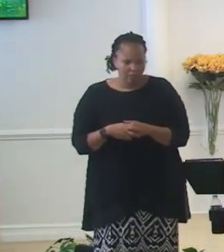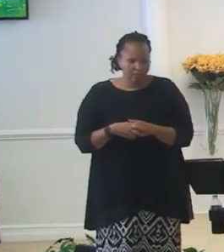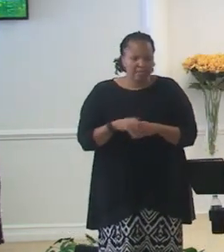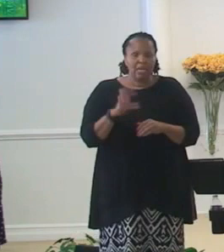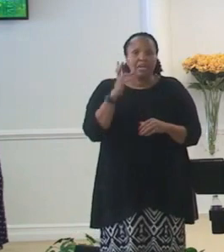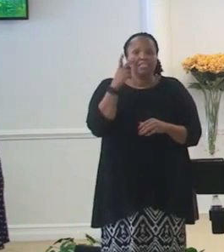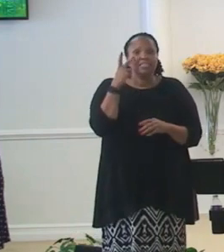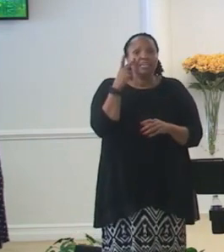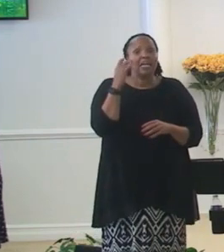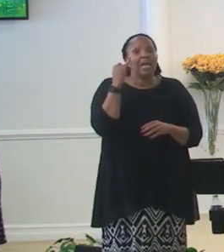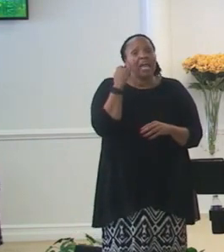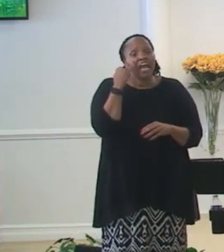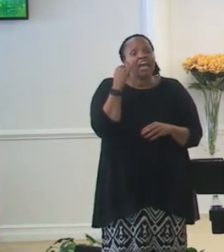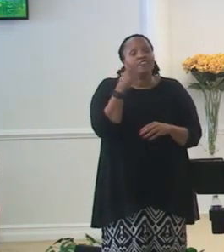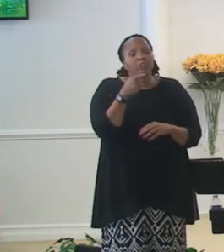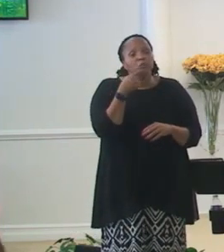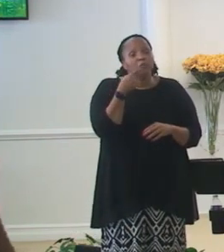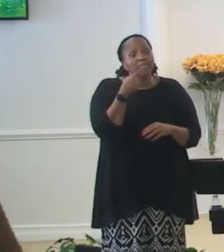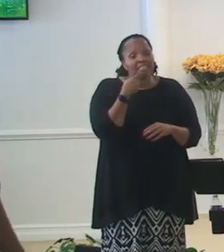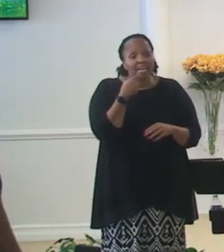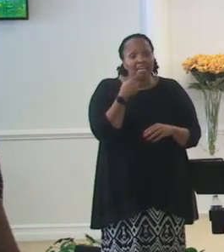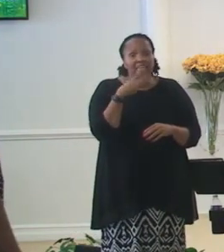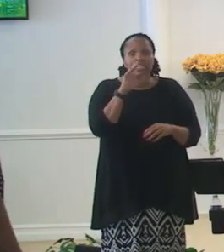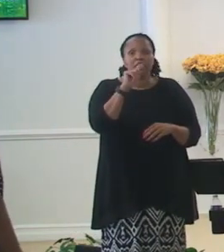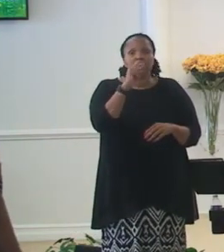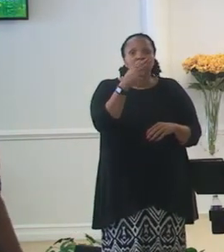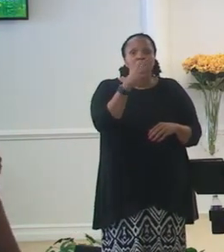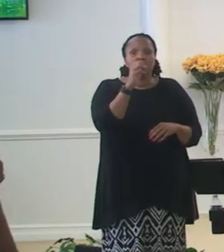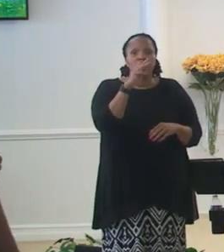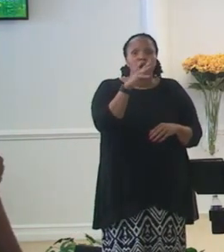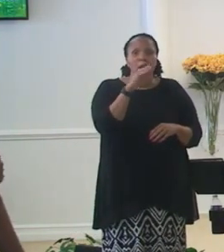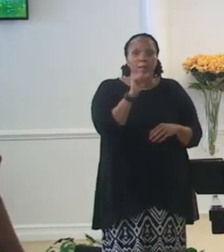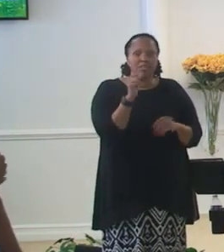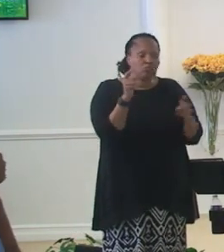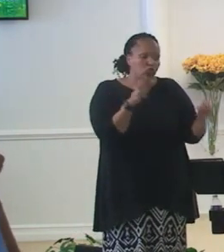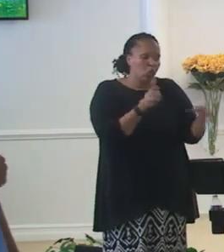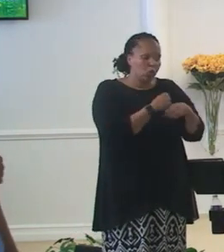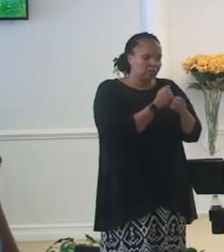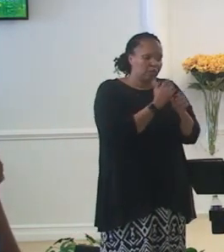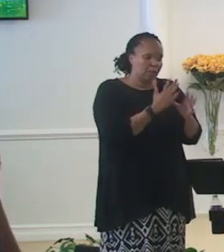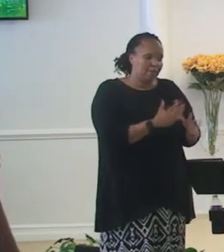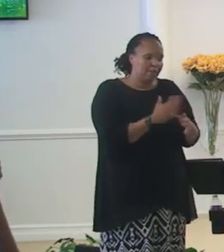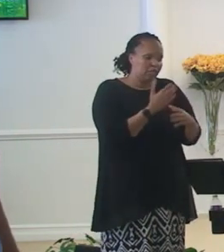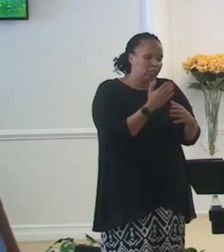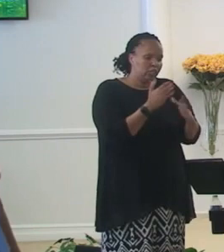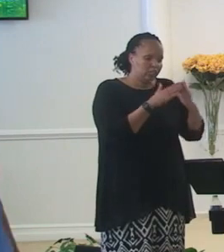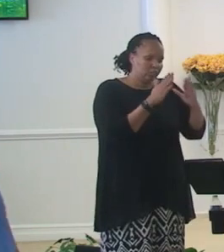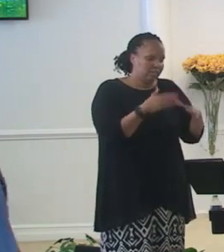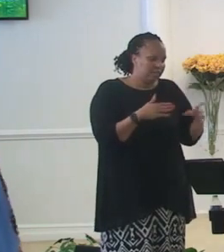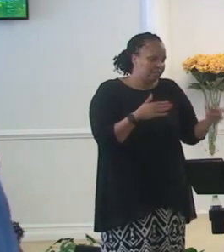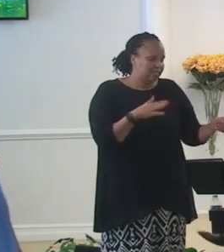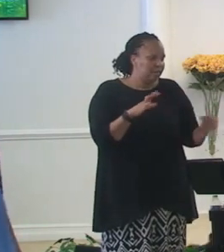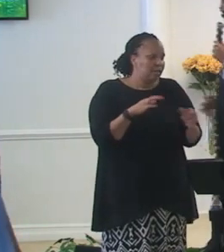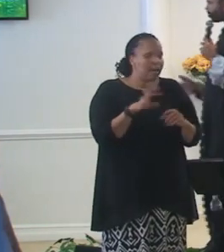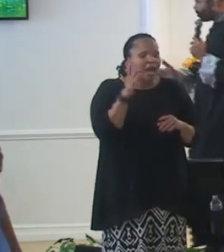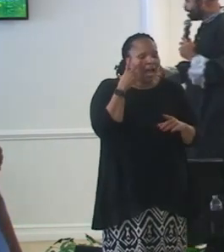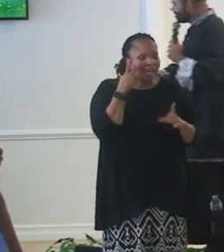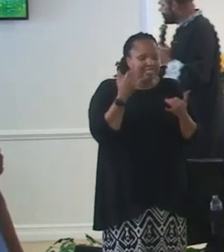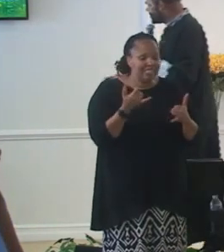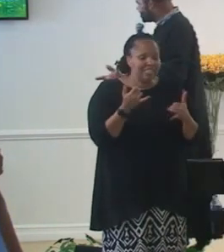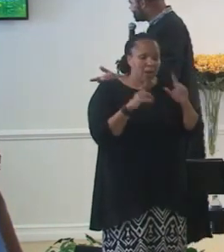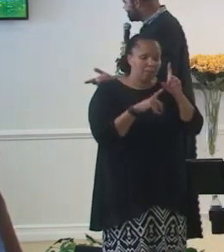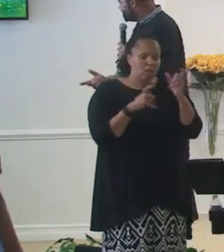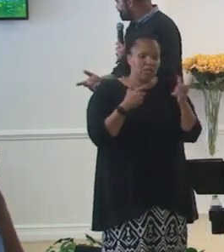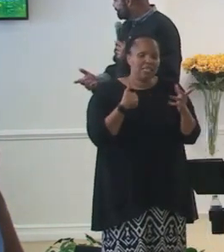See, if he would have said, Thomas, go down to the potter's house. I don't know if I would have saw that yet. I see it now because I was